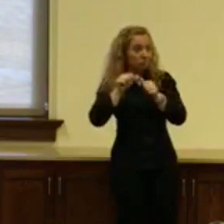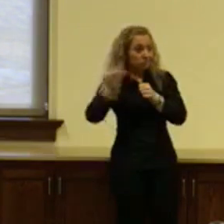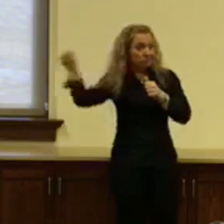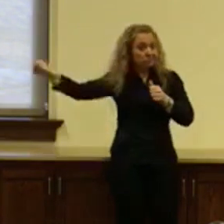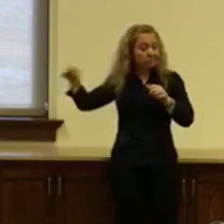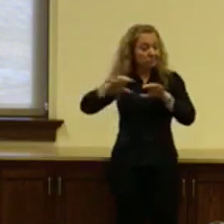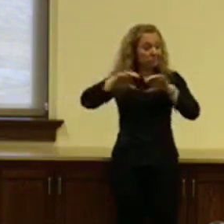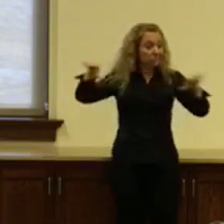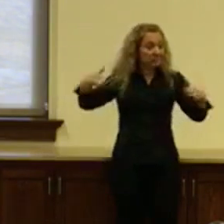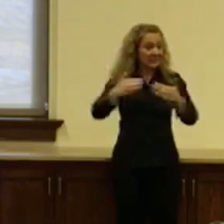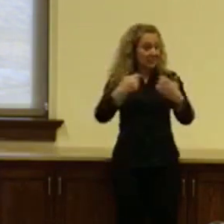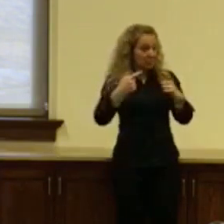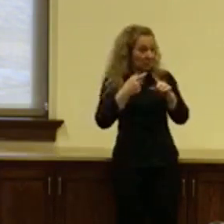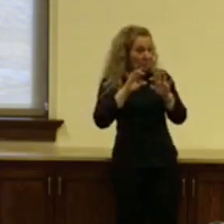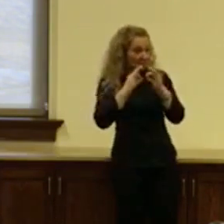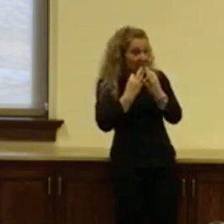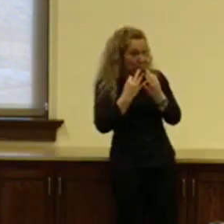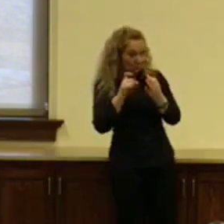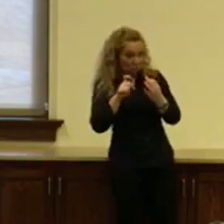consider?